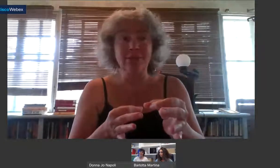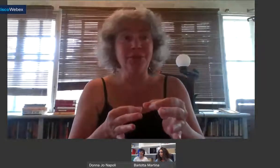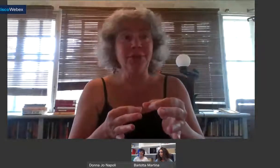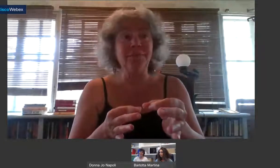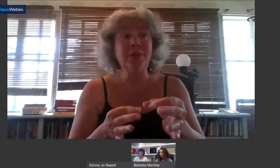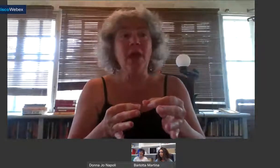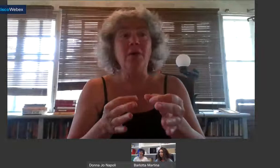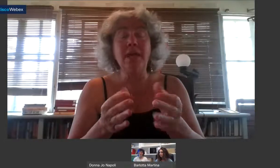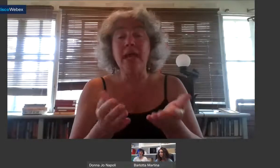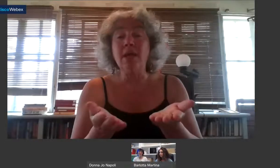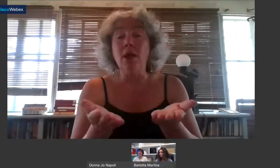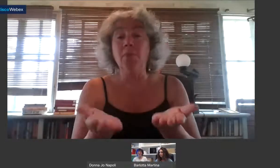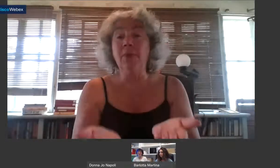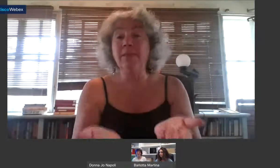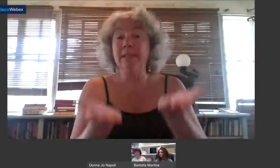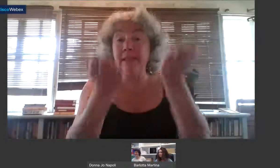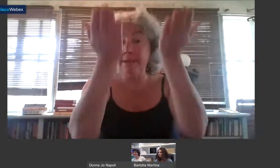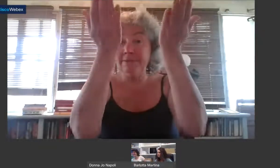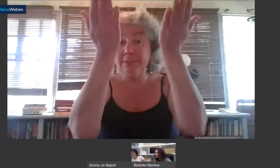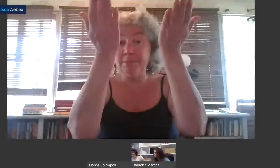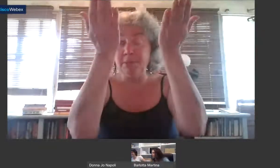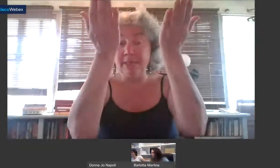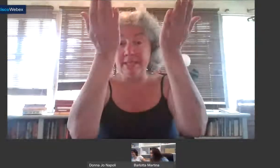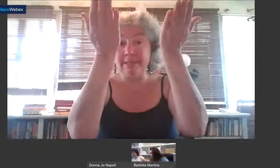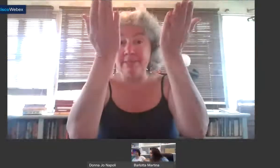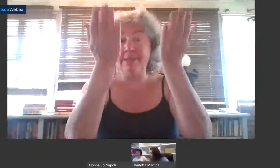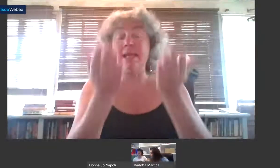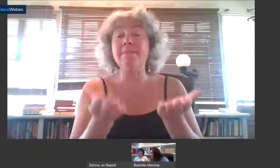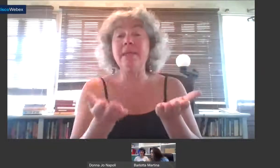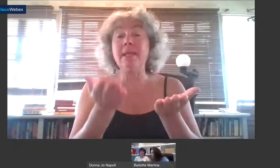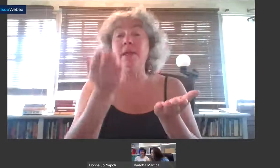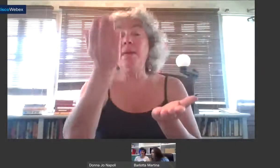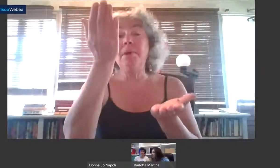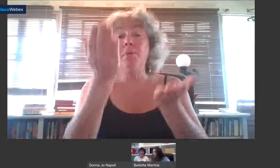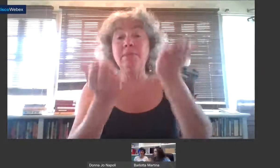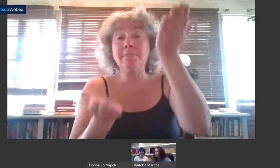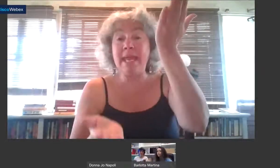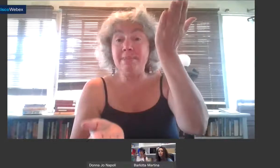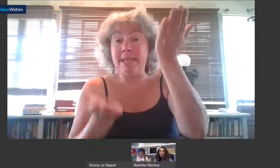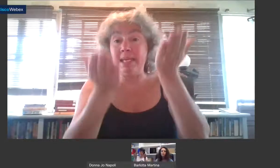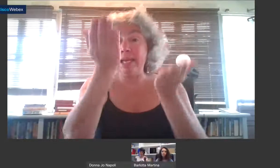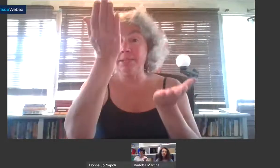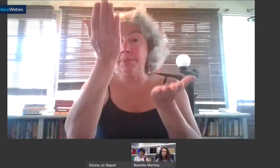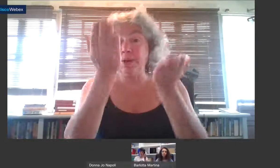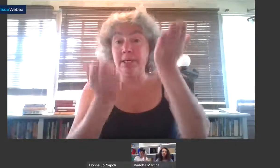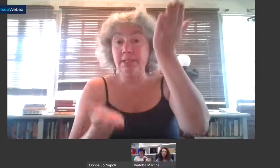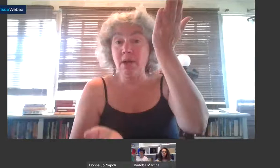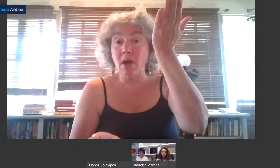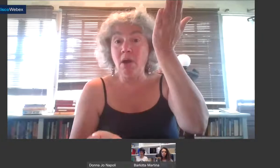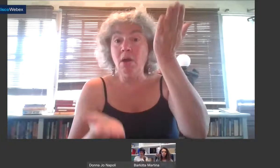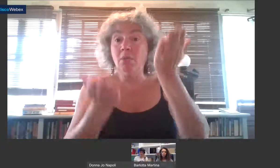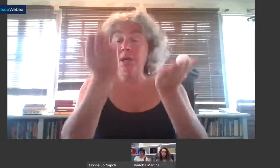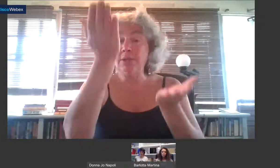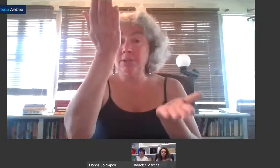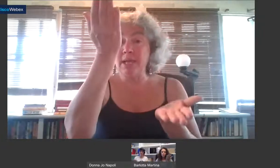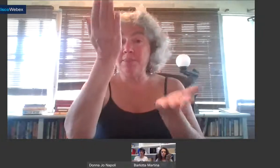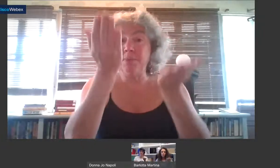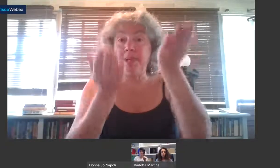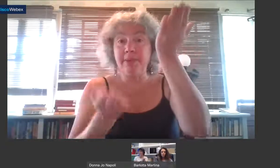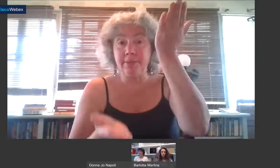too. Okay, with lift, both hands did the same thing, but with maybe, as we already saw, one goes up while the other